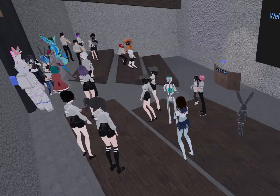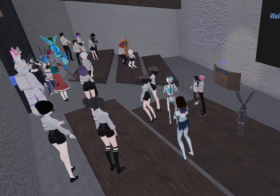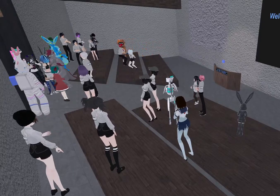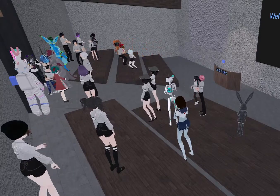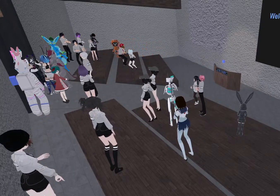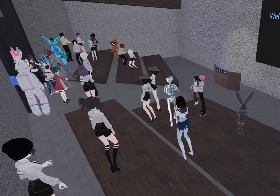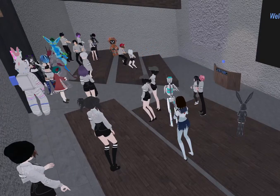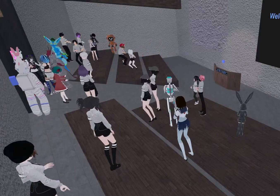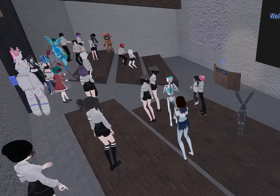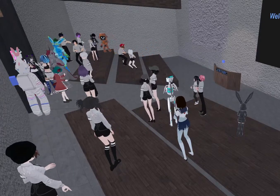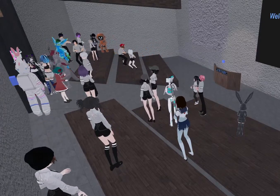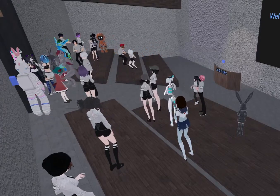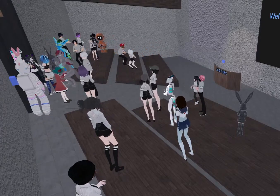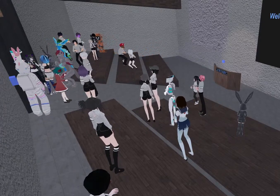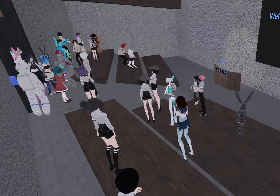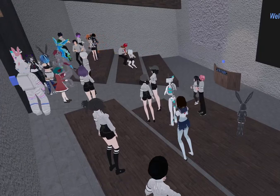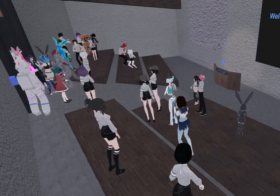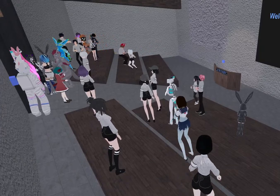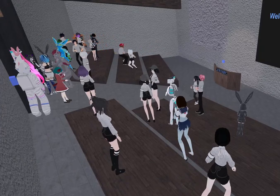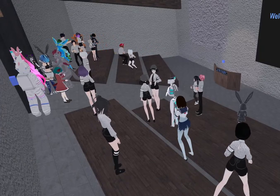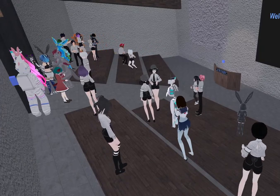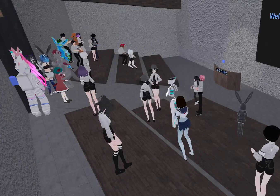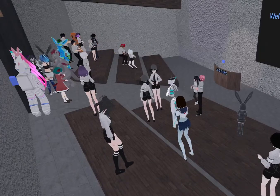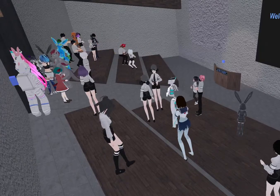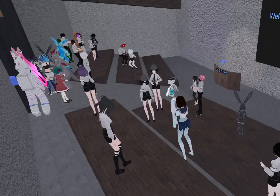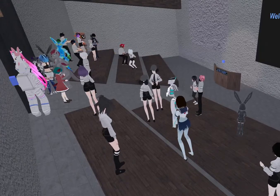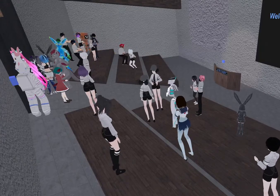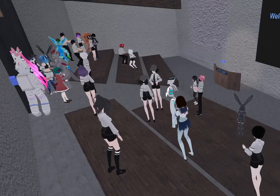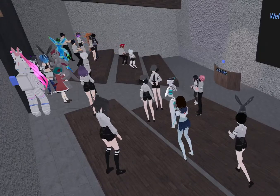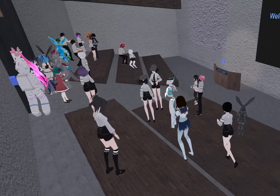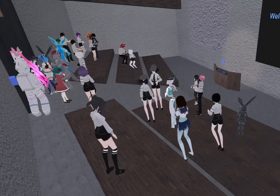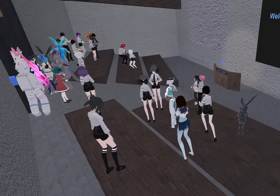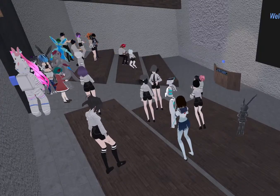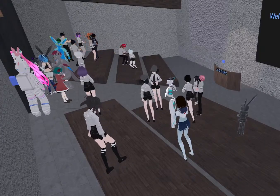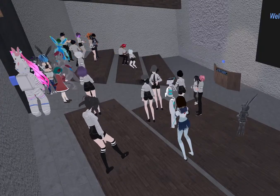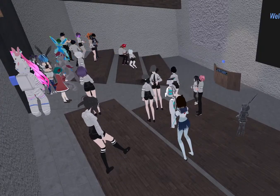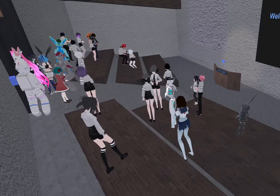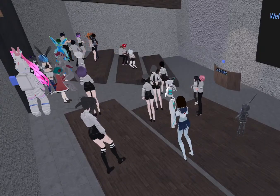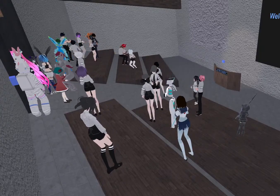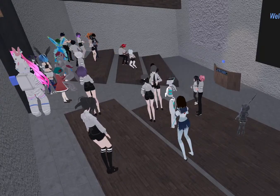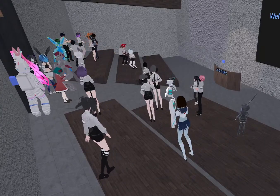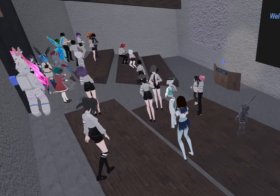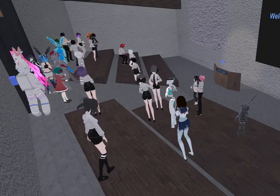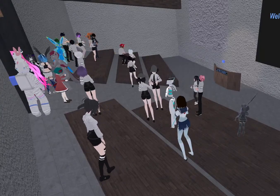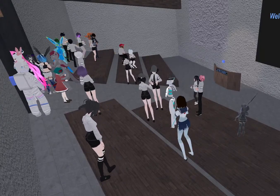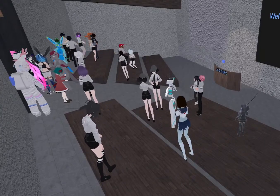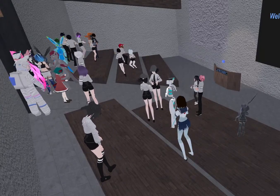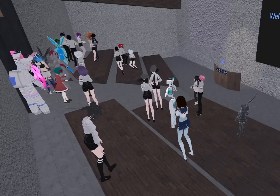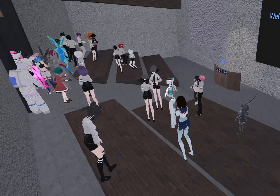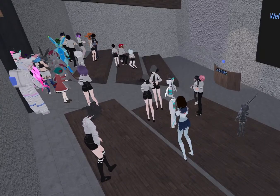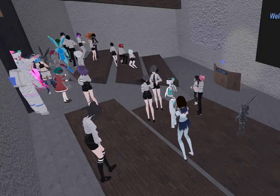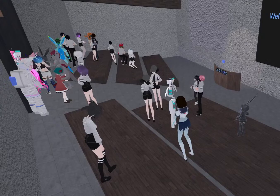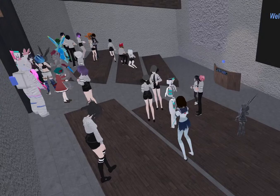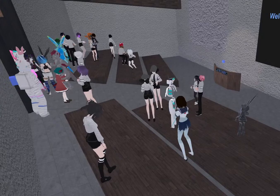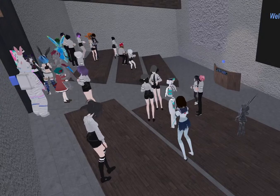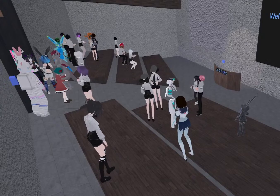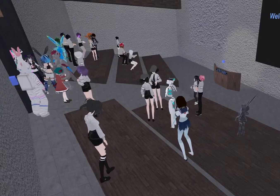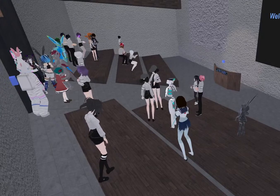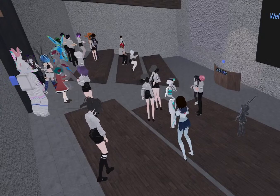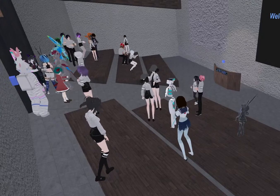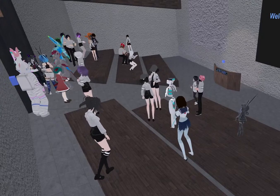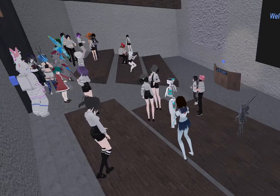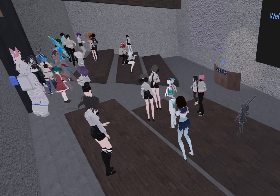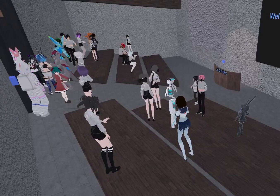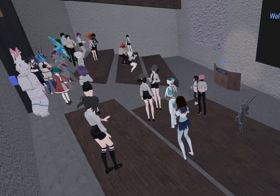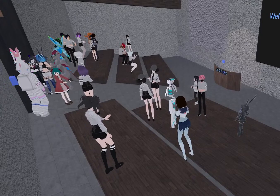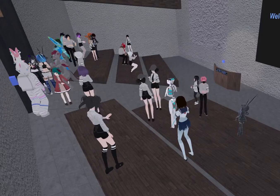something. And now you'll never stand again. You will only play in laying sitting mode. Like Not every- tuberculosis. I just